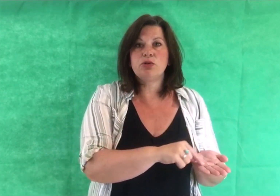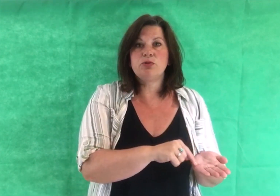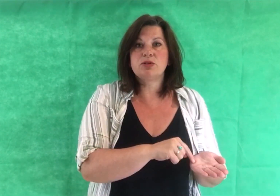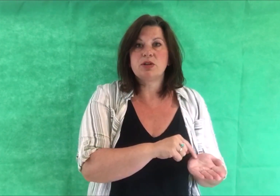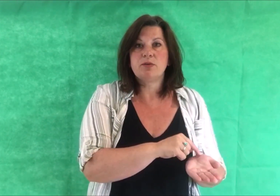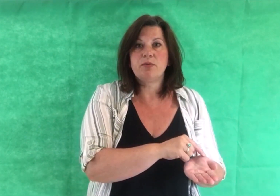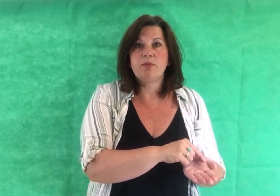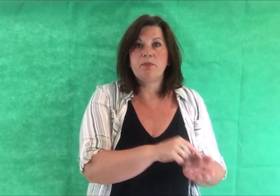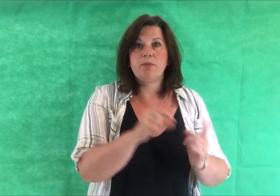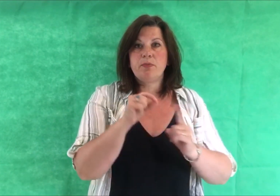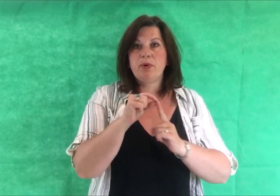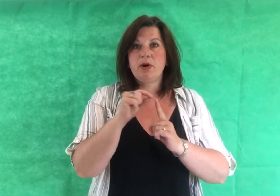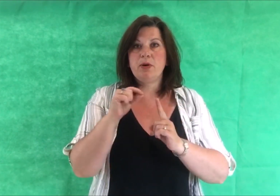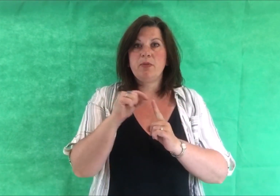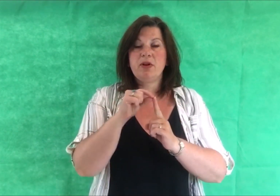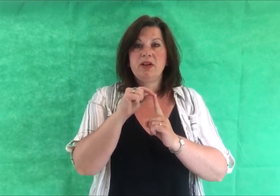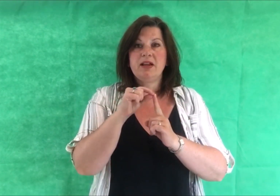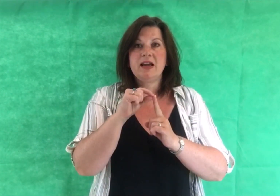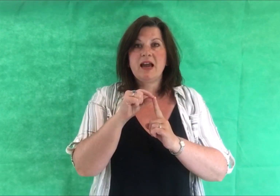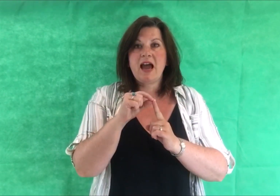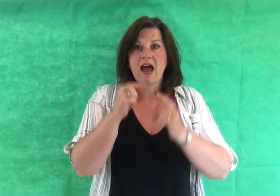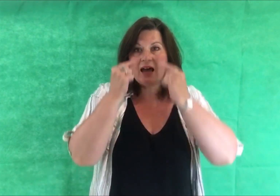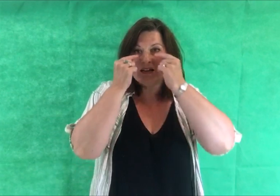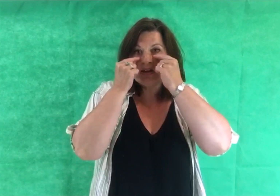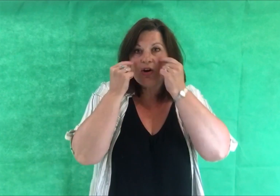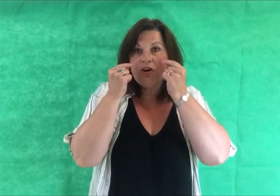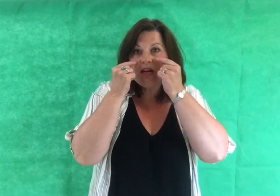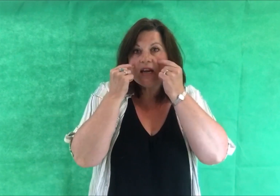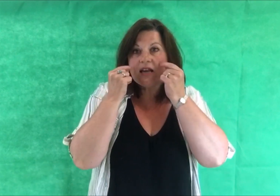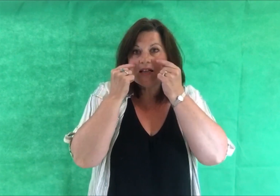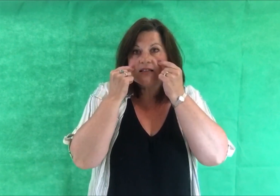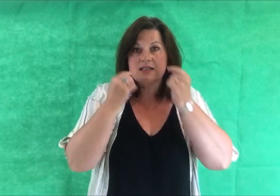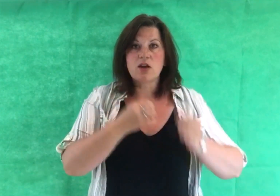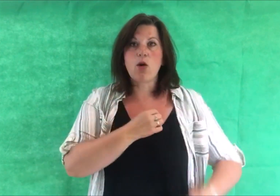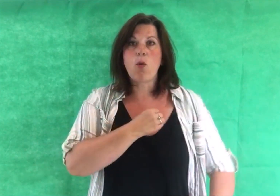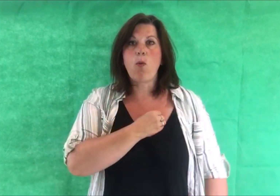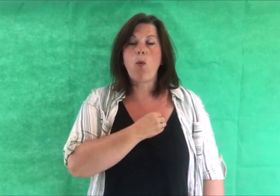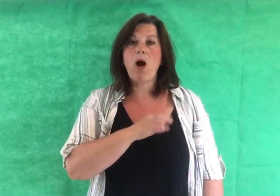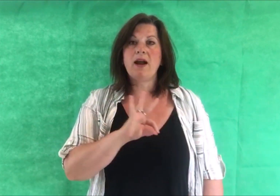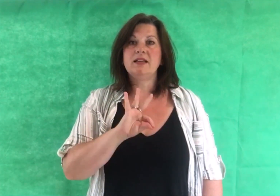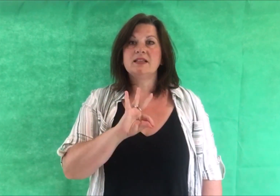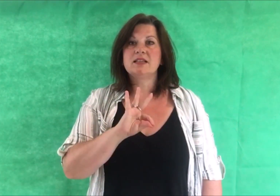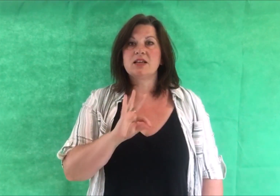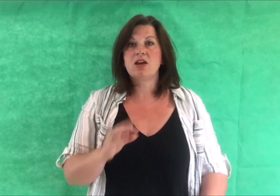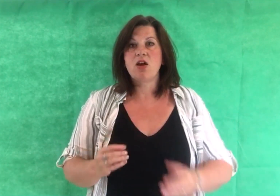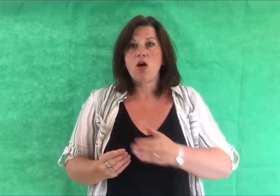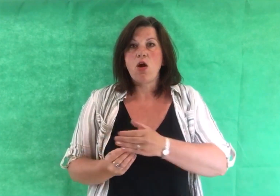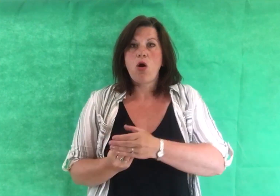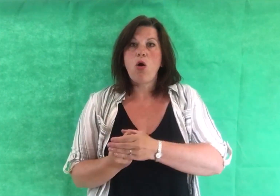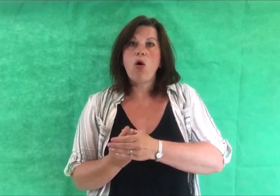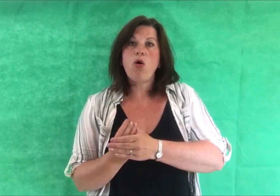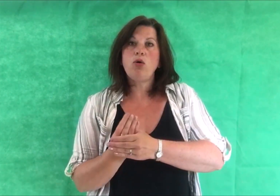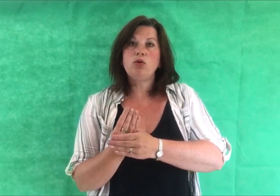Beetroot purple and onions white all